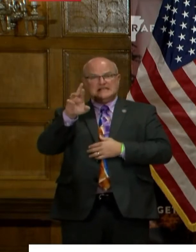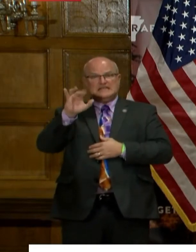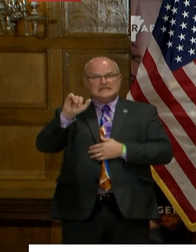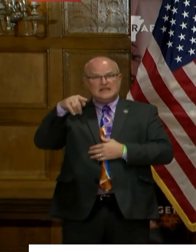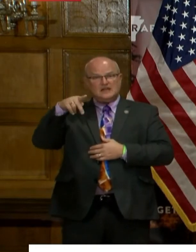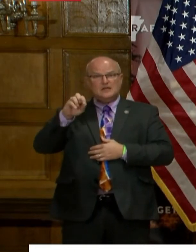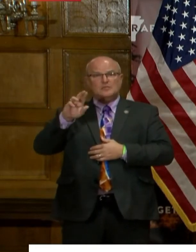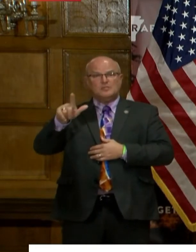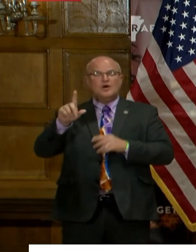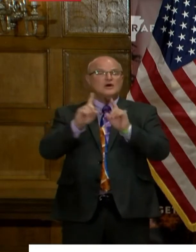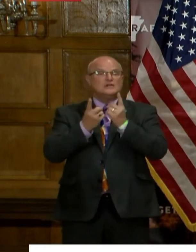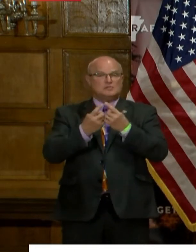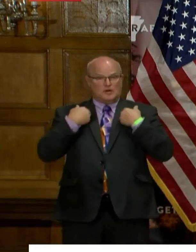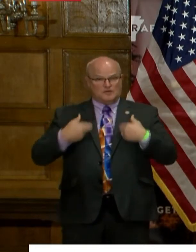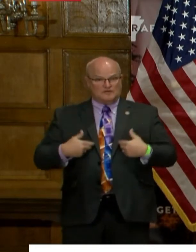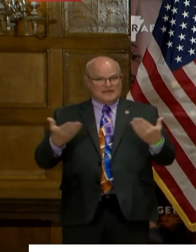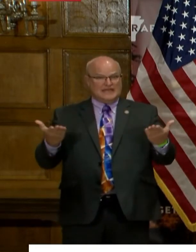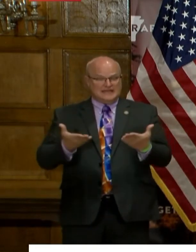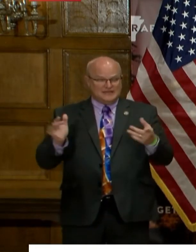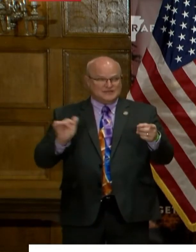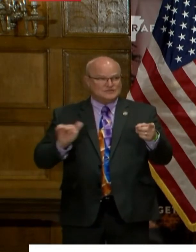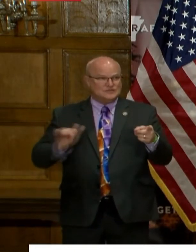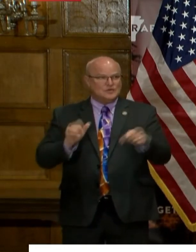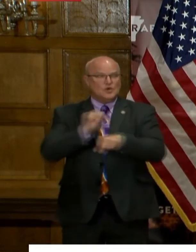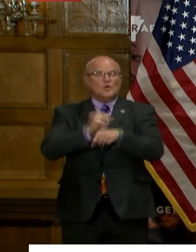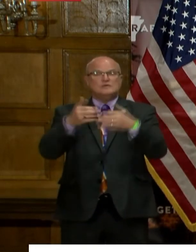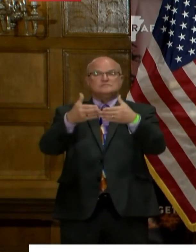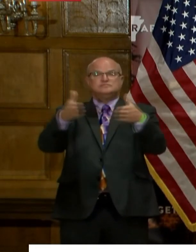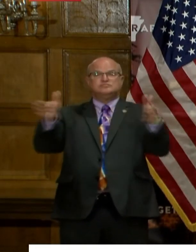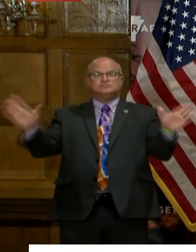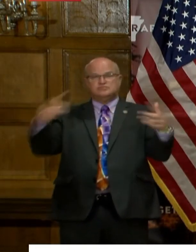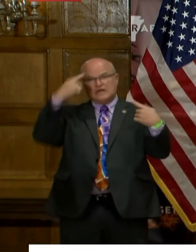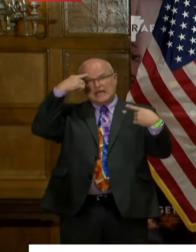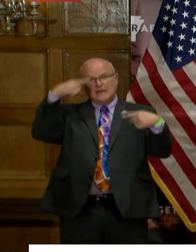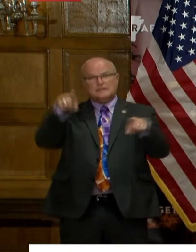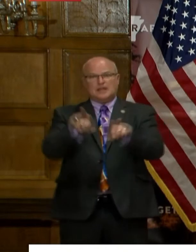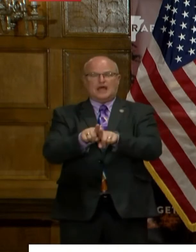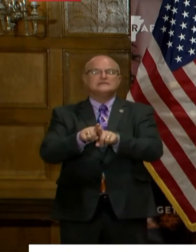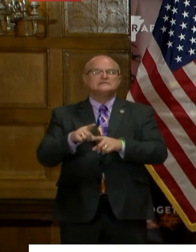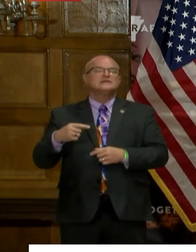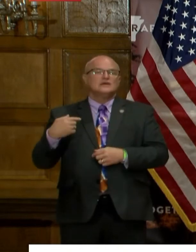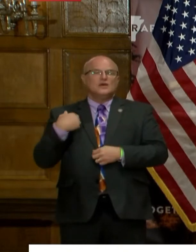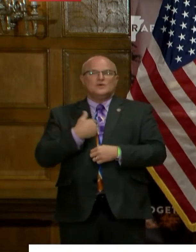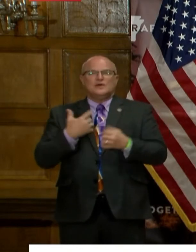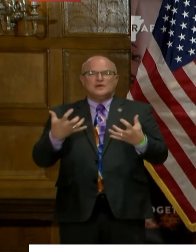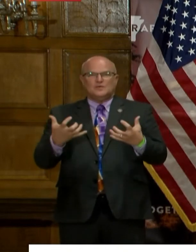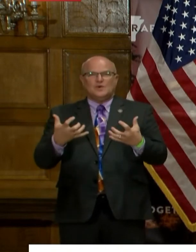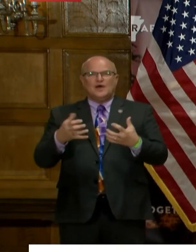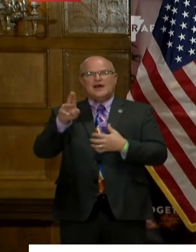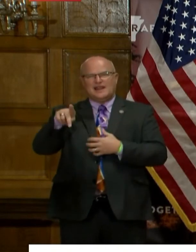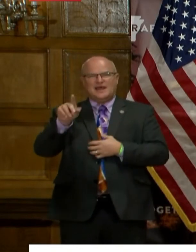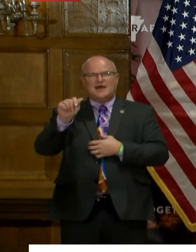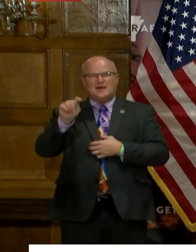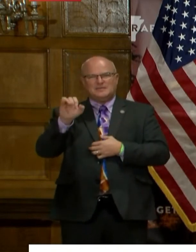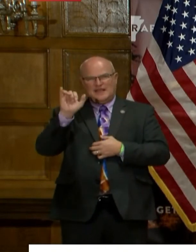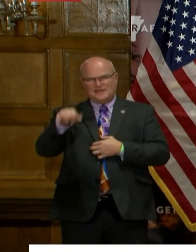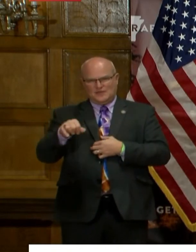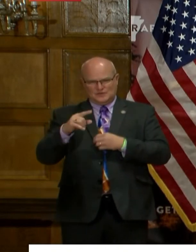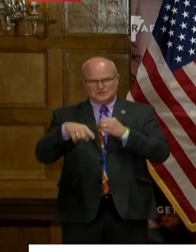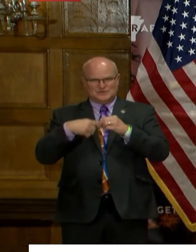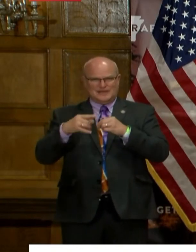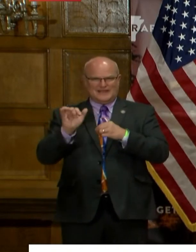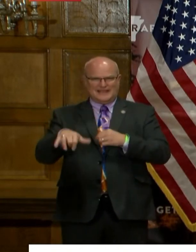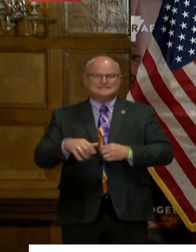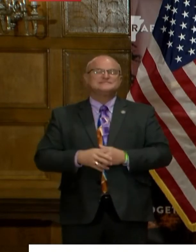also from the Department of Health, who works in the broad areas of compliance. And we wanted to give an update in those